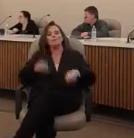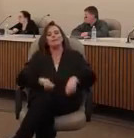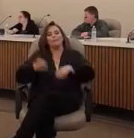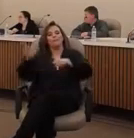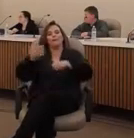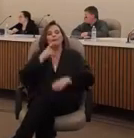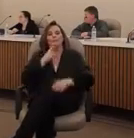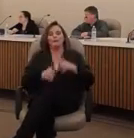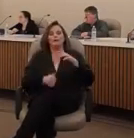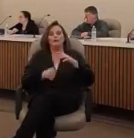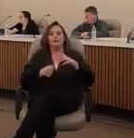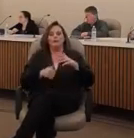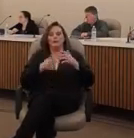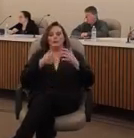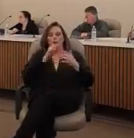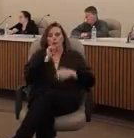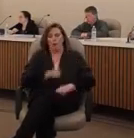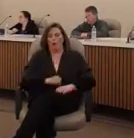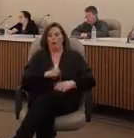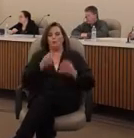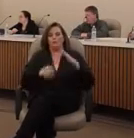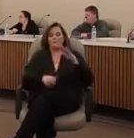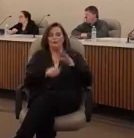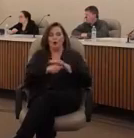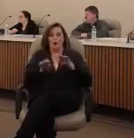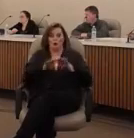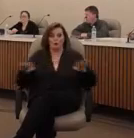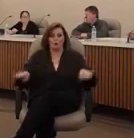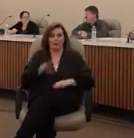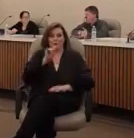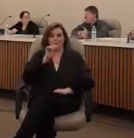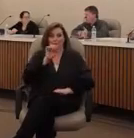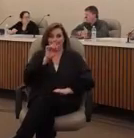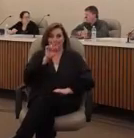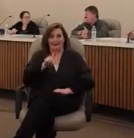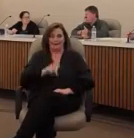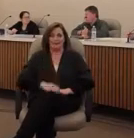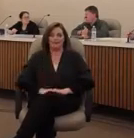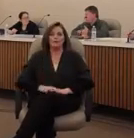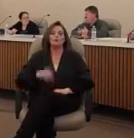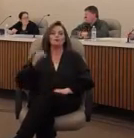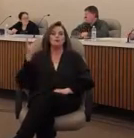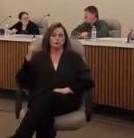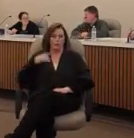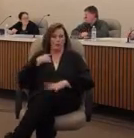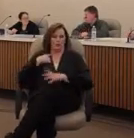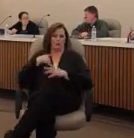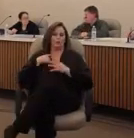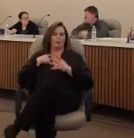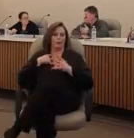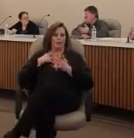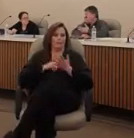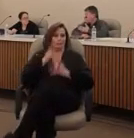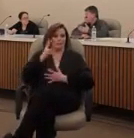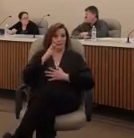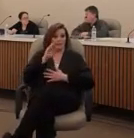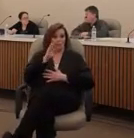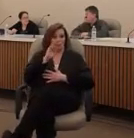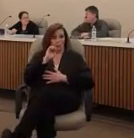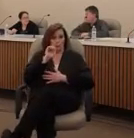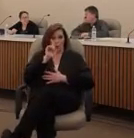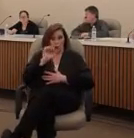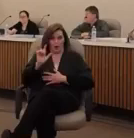with tanks that comply with, current day standards. Both the pumps and the tanks need to comply. Correct. The current ones are only single Yeah. because they're